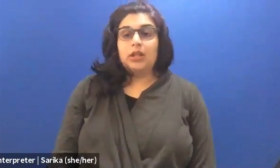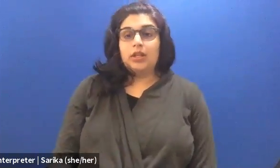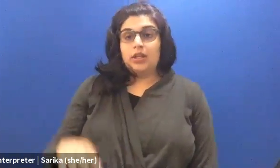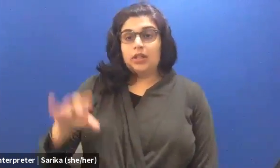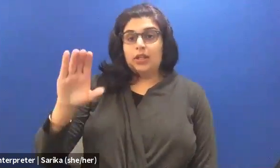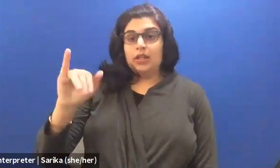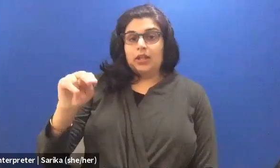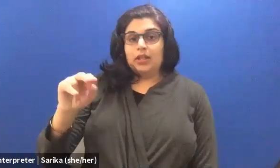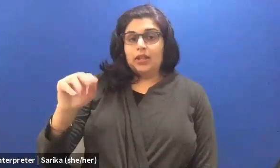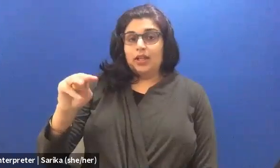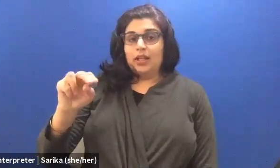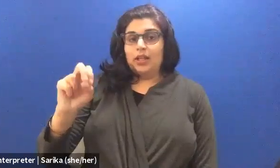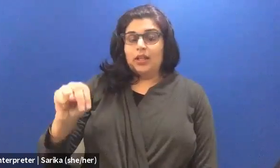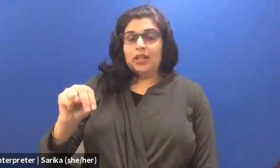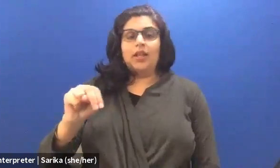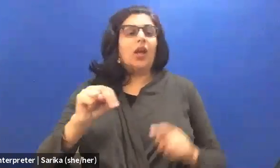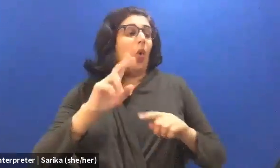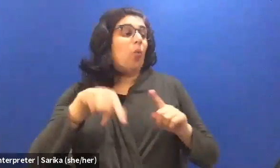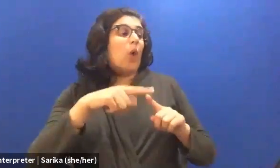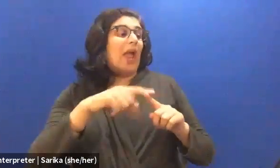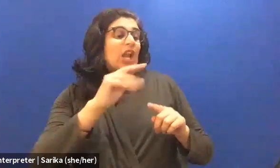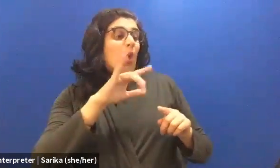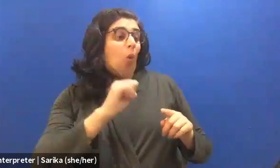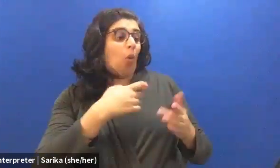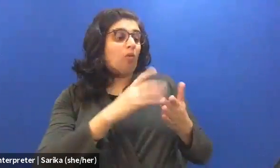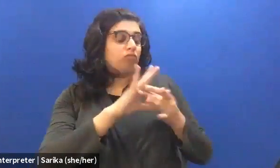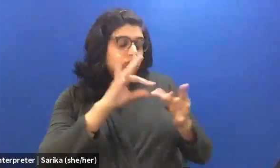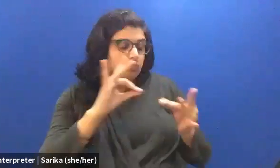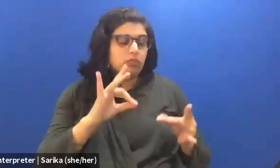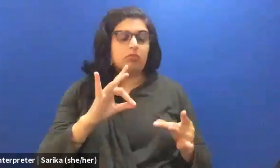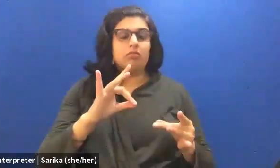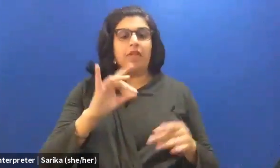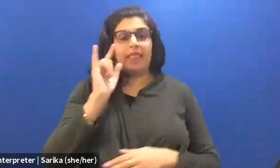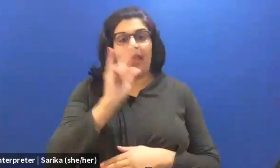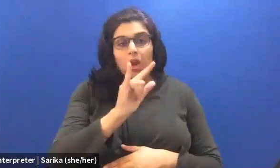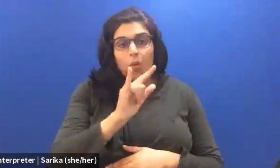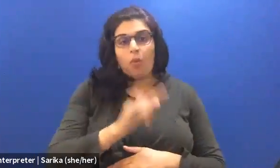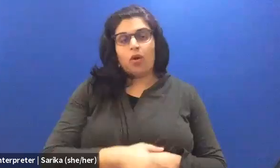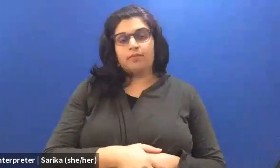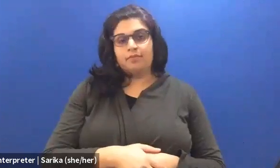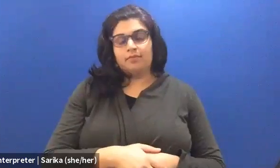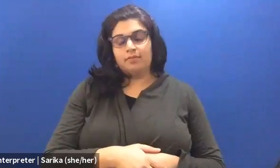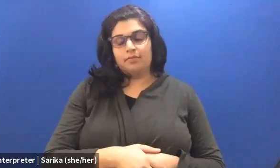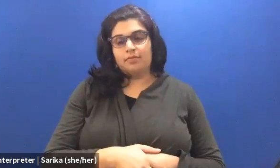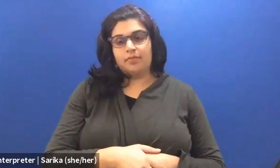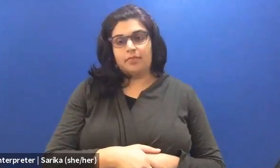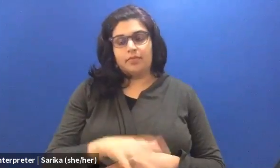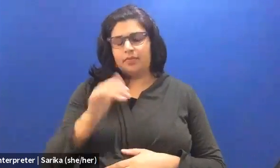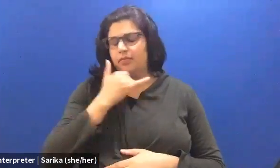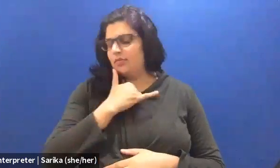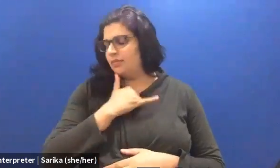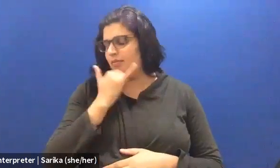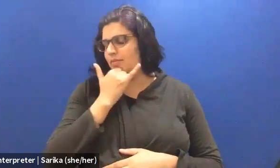When Nicole was talking about the airport and being,